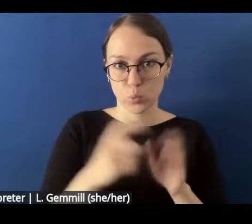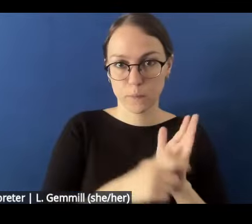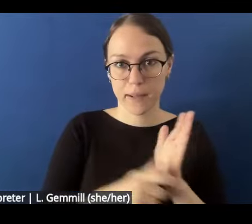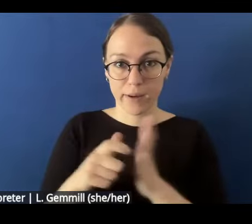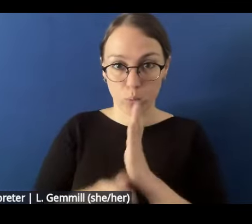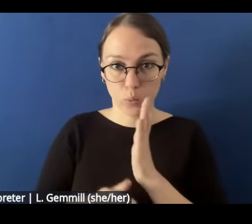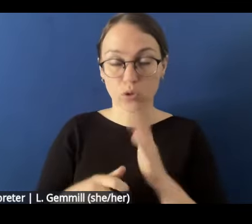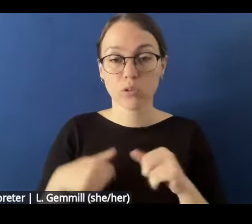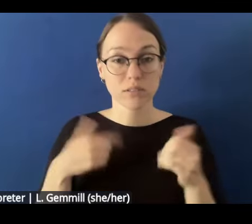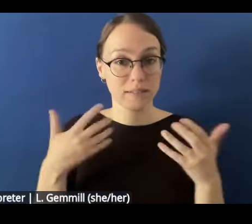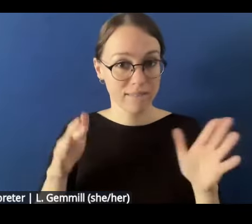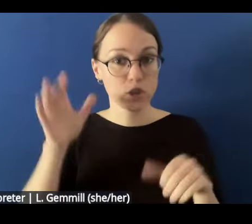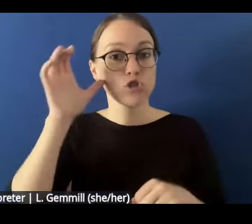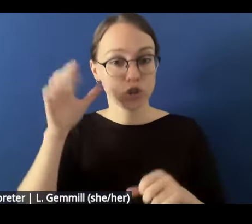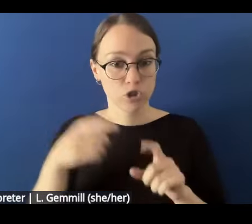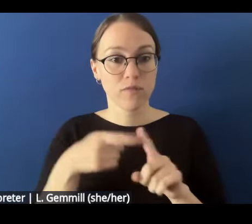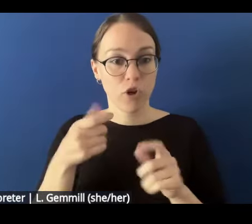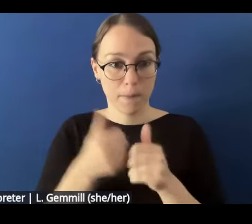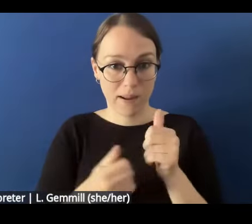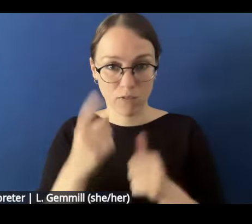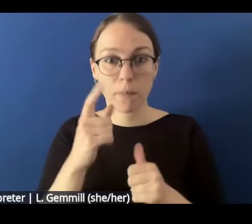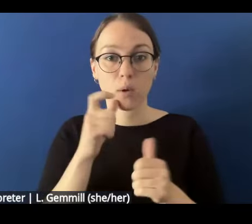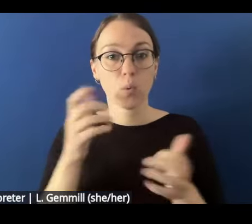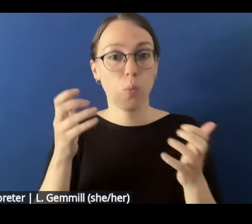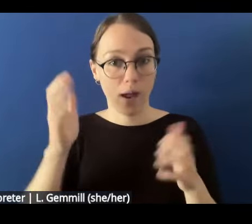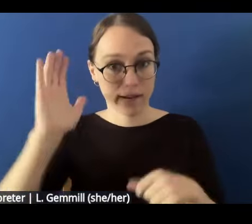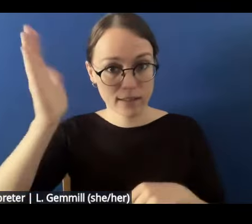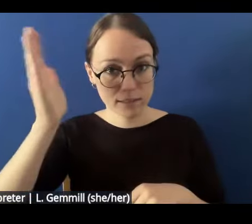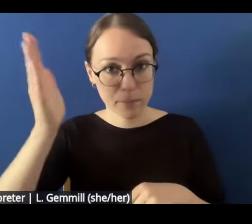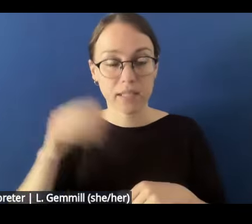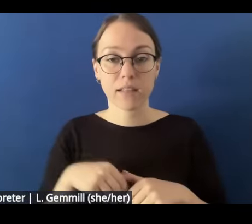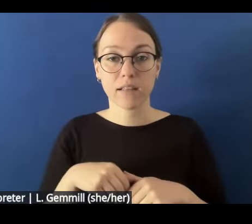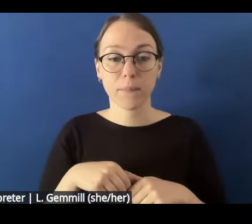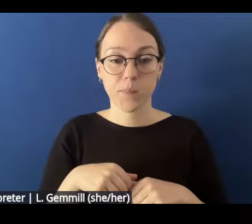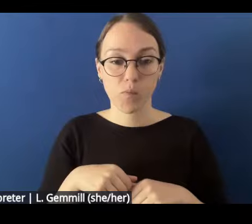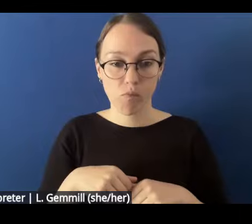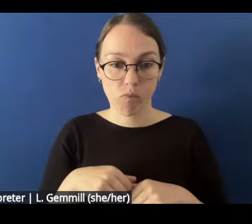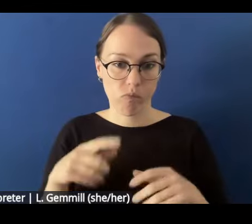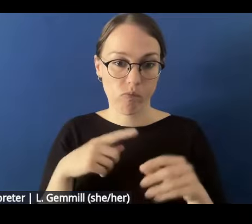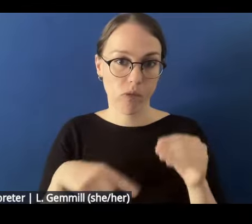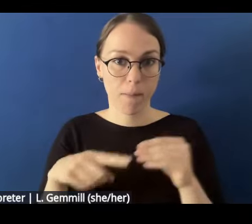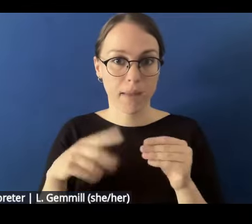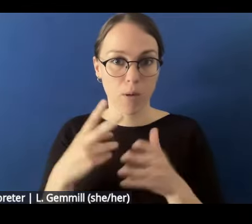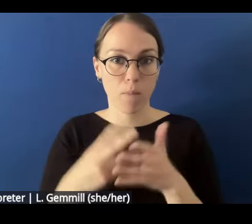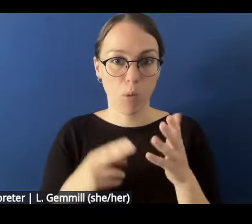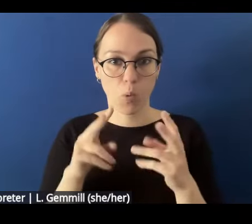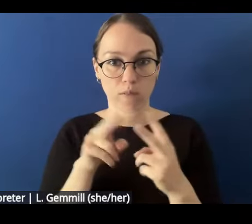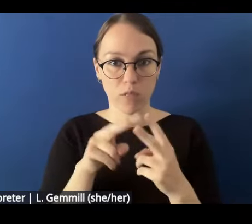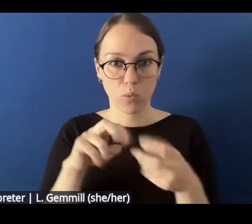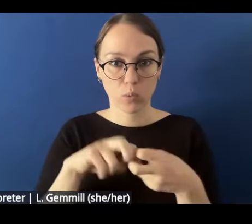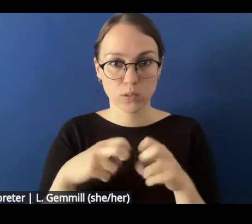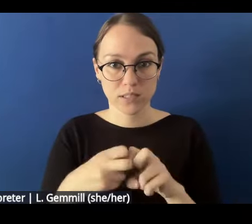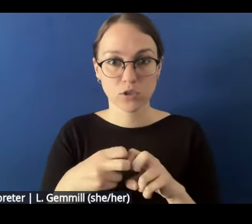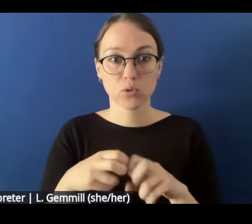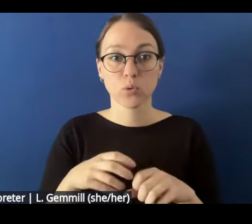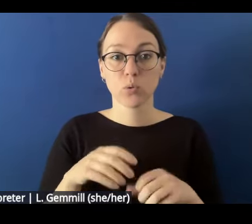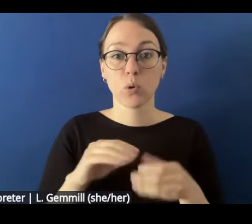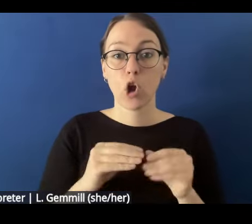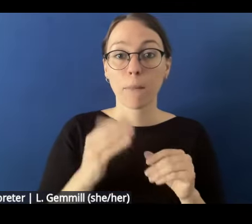to speak. Each of you that have spoken is asked to speak to both of those issues. And I'm putting 5 and 6 in a basket